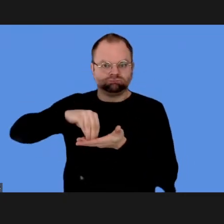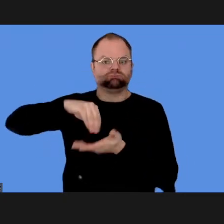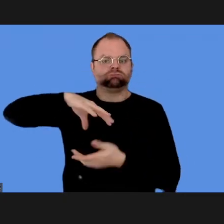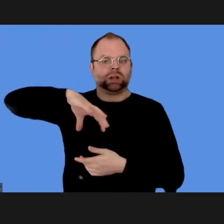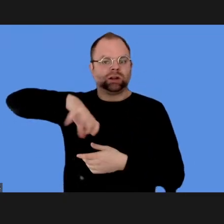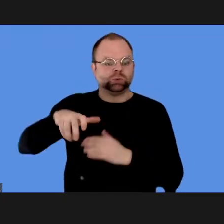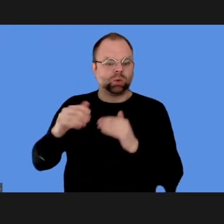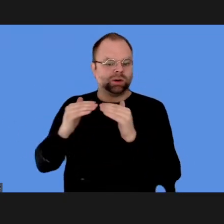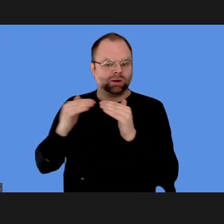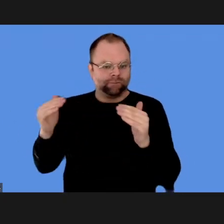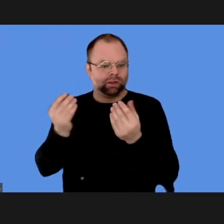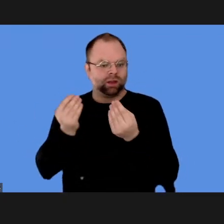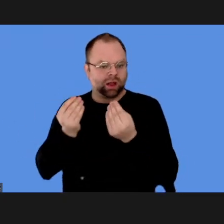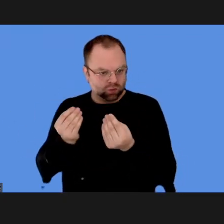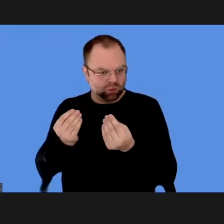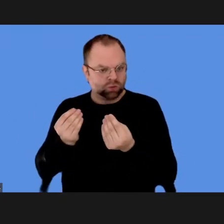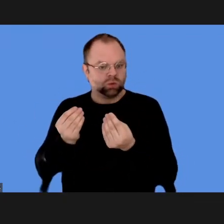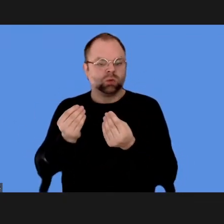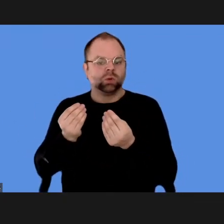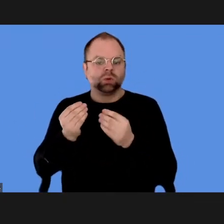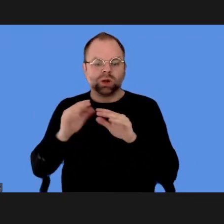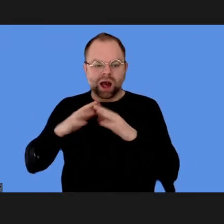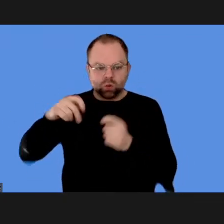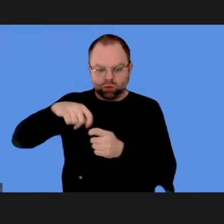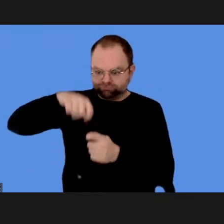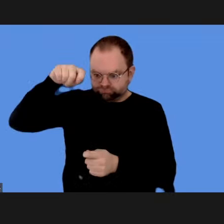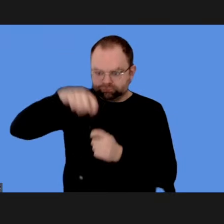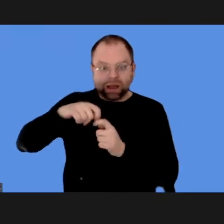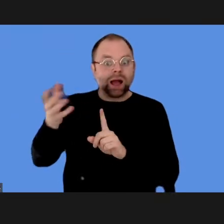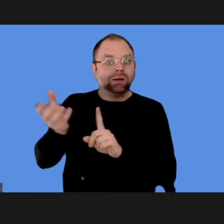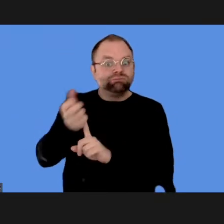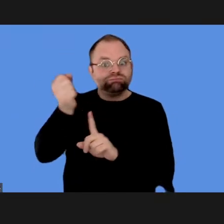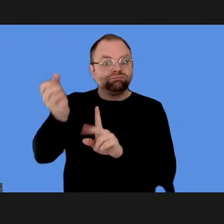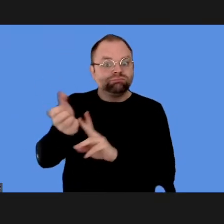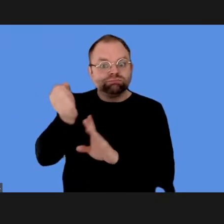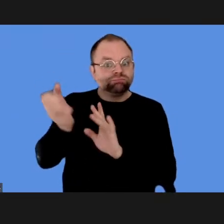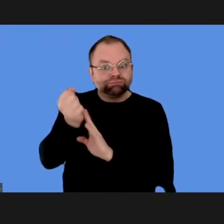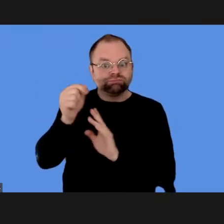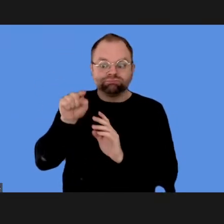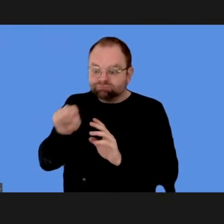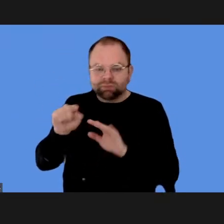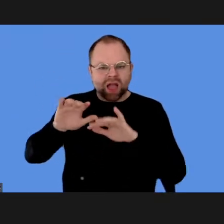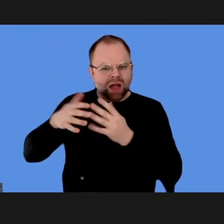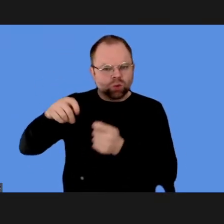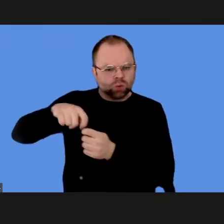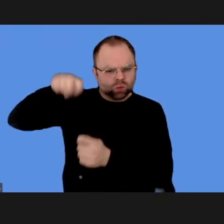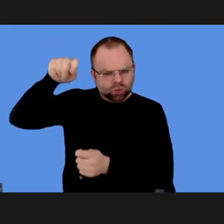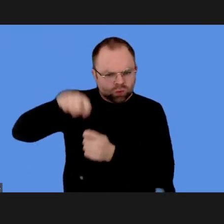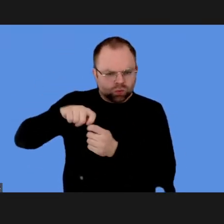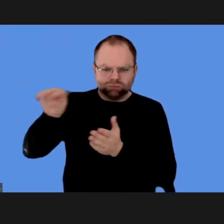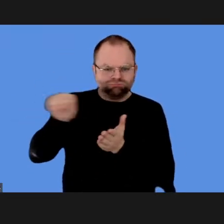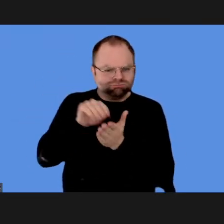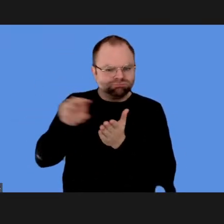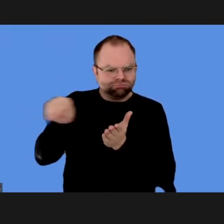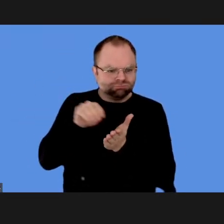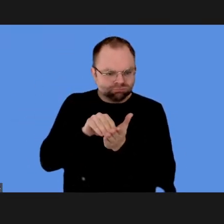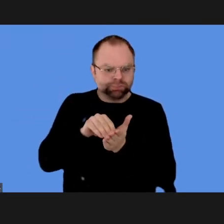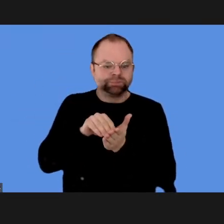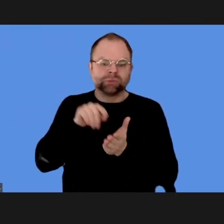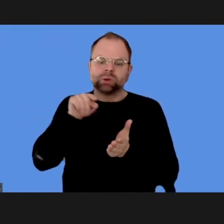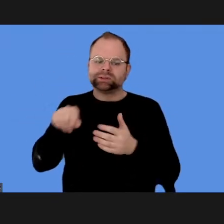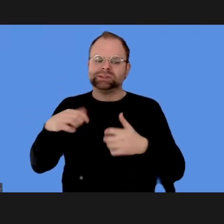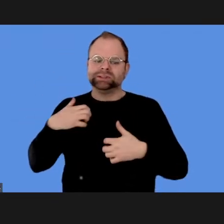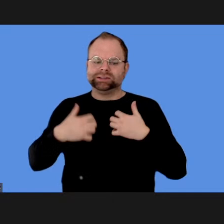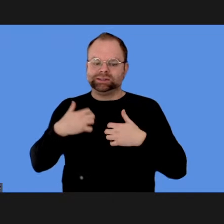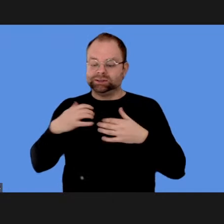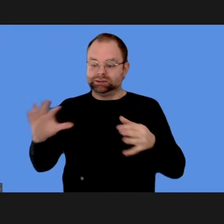of information, data, and statistics, because without that landscape, radically